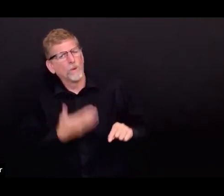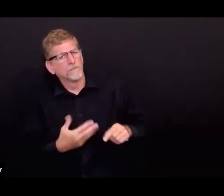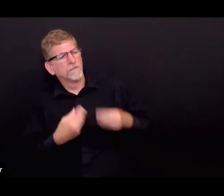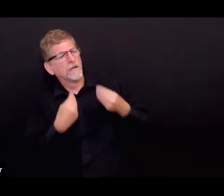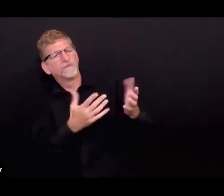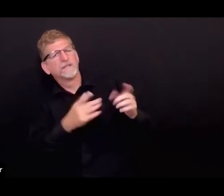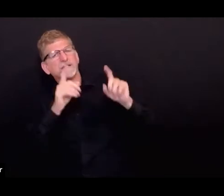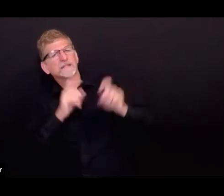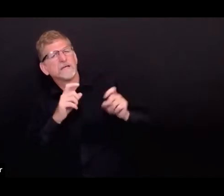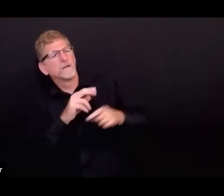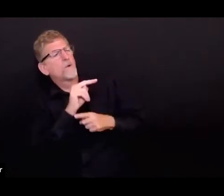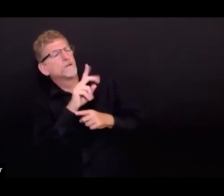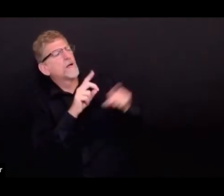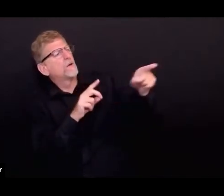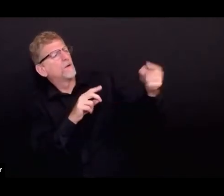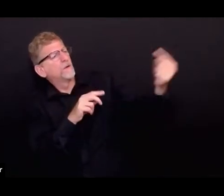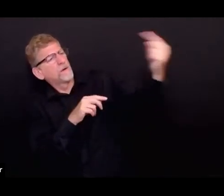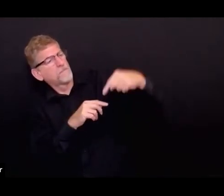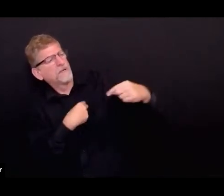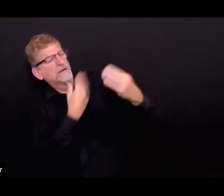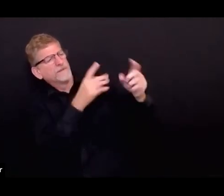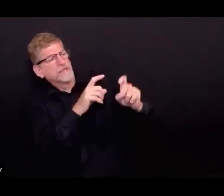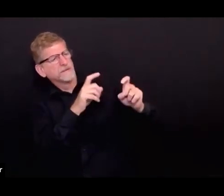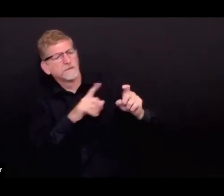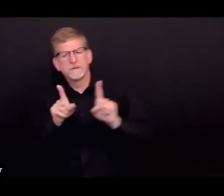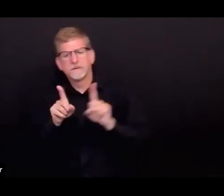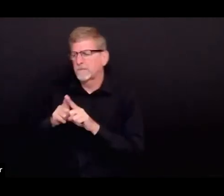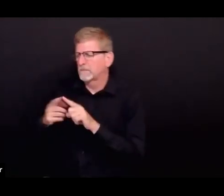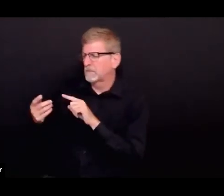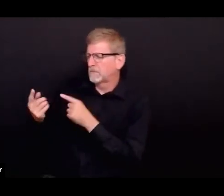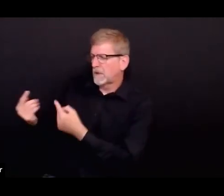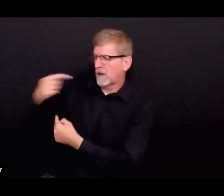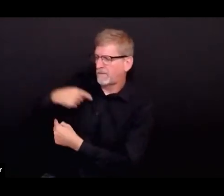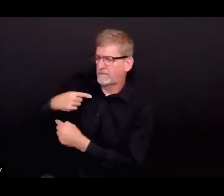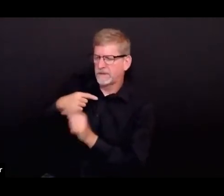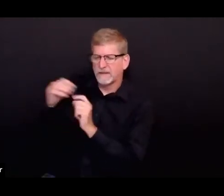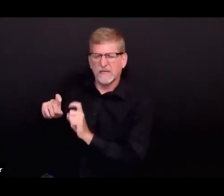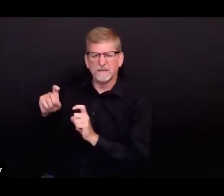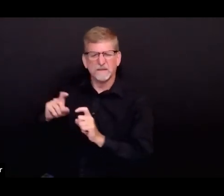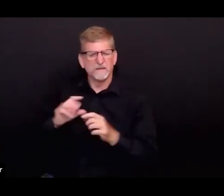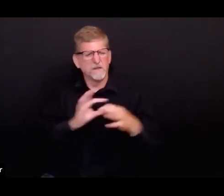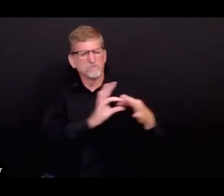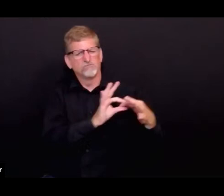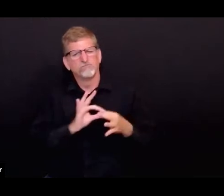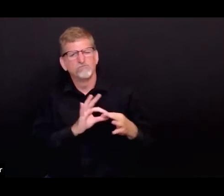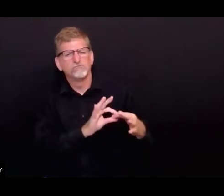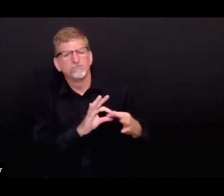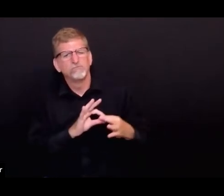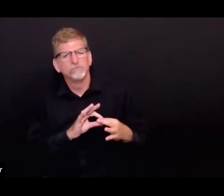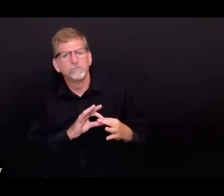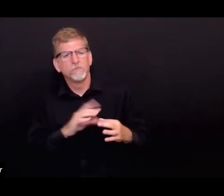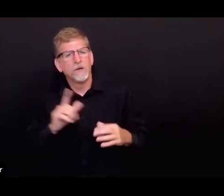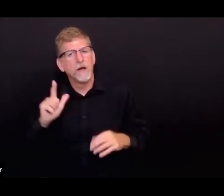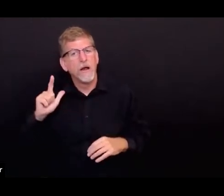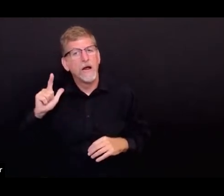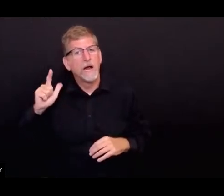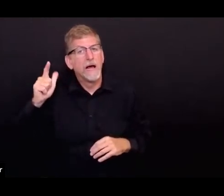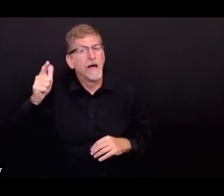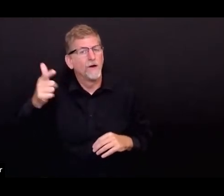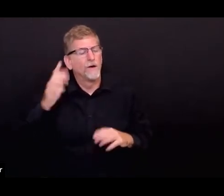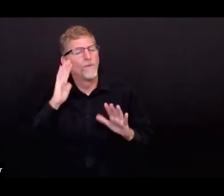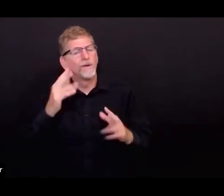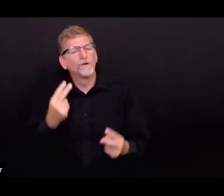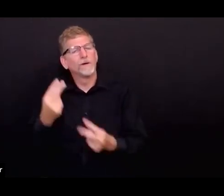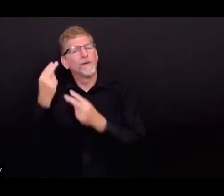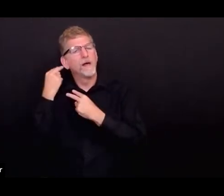just that different decisions were made. And I think when the story of COVID is written and the facts that are out there, there were certain decisions were made.